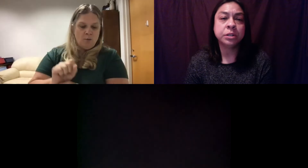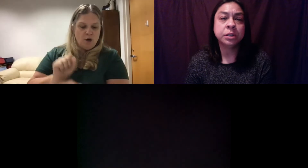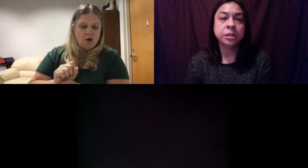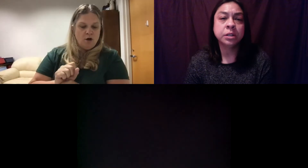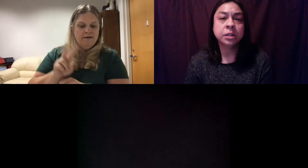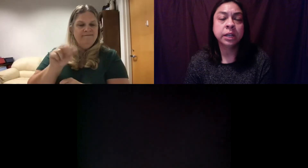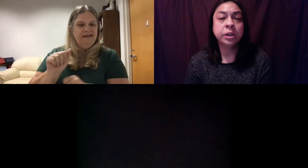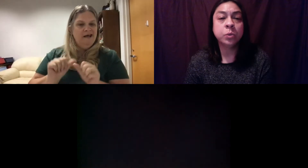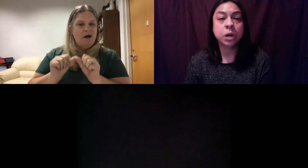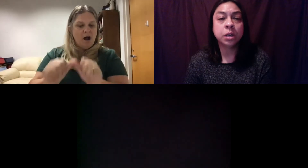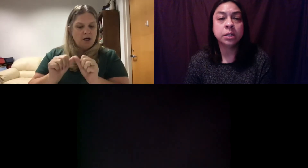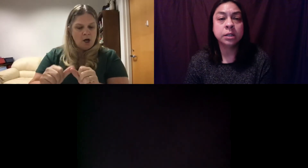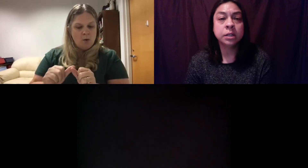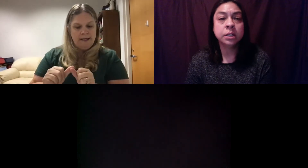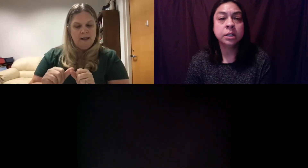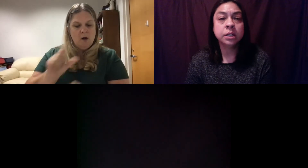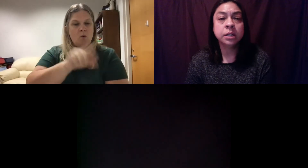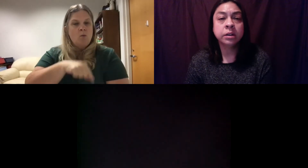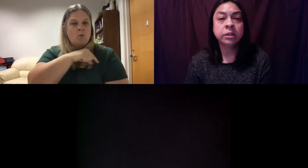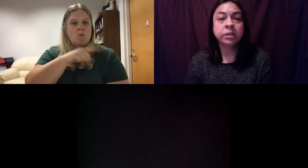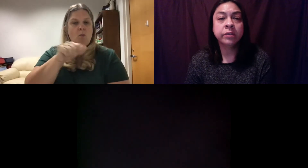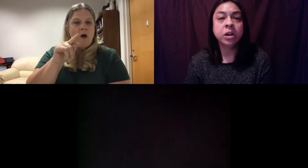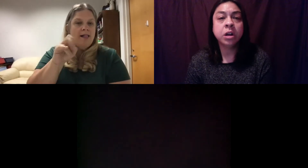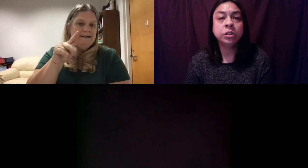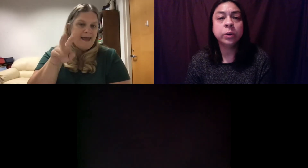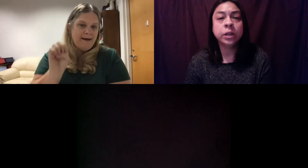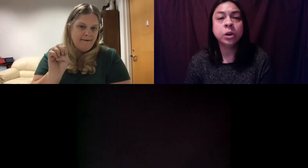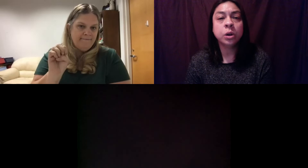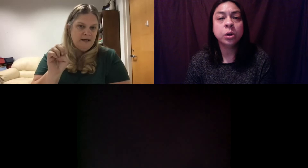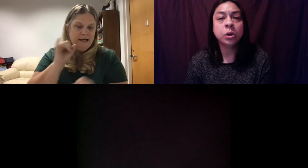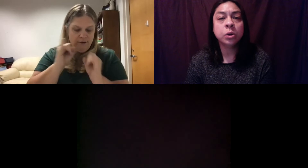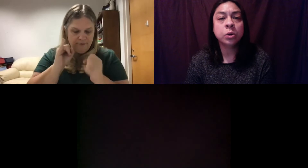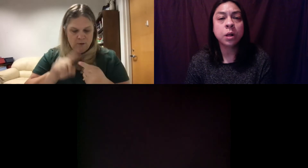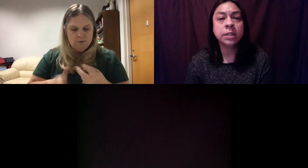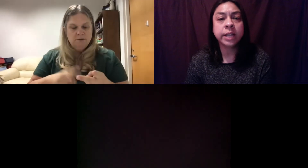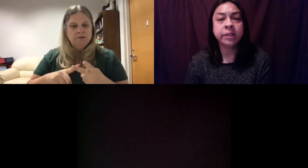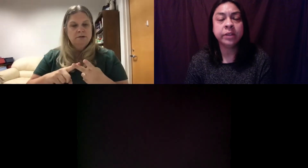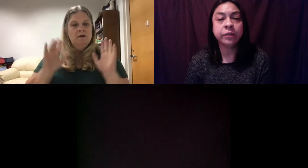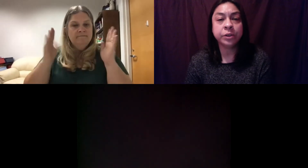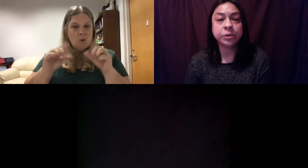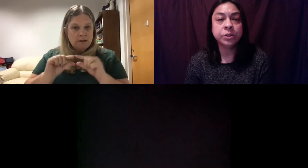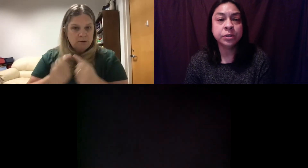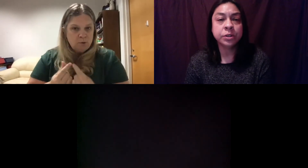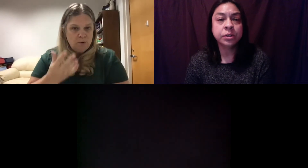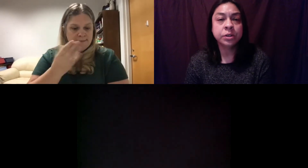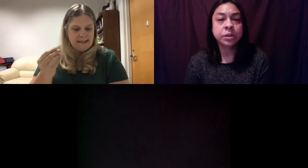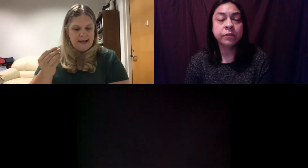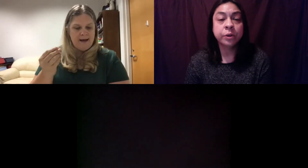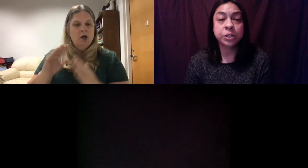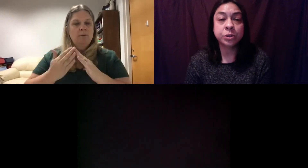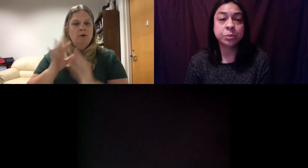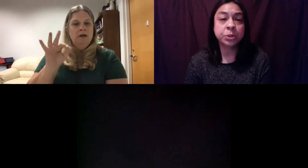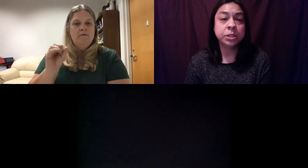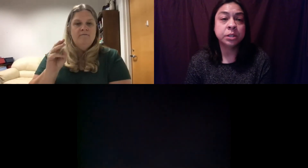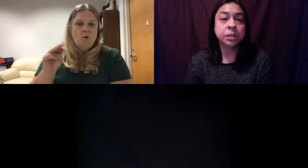members in their work via ongoing qualitative interviews,